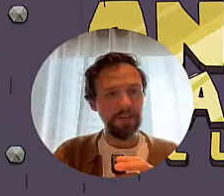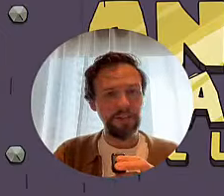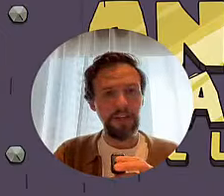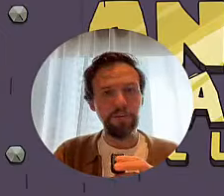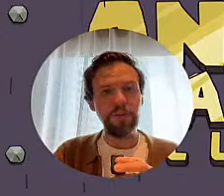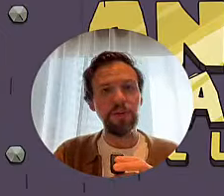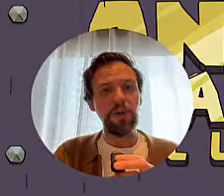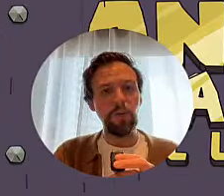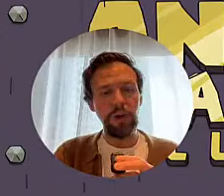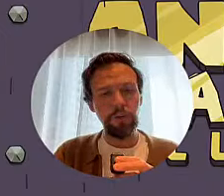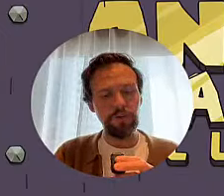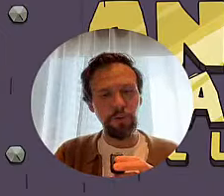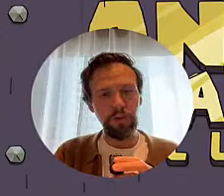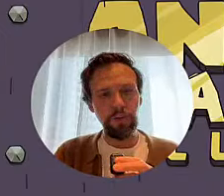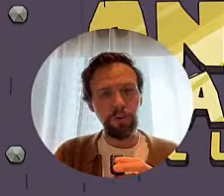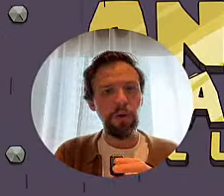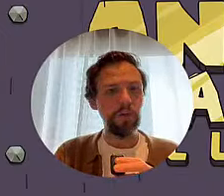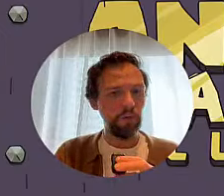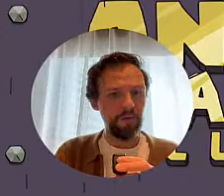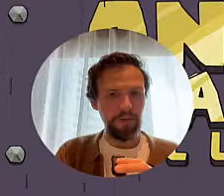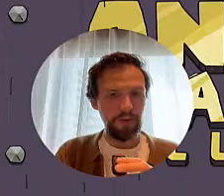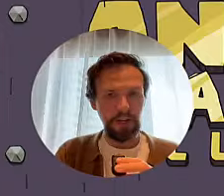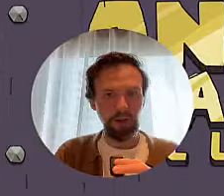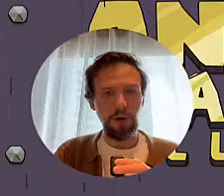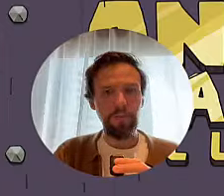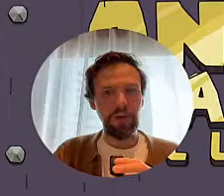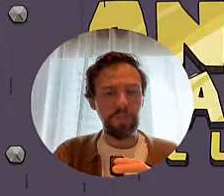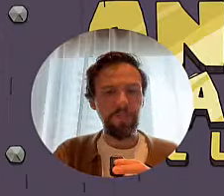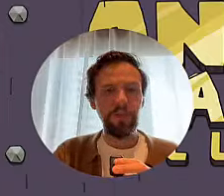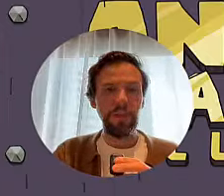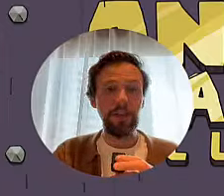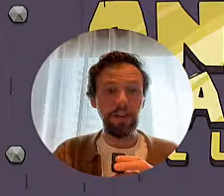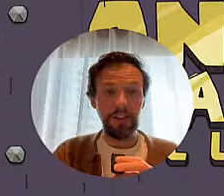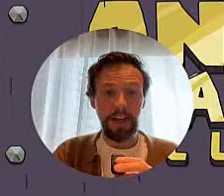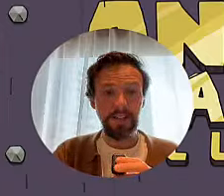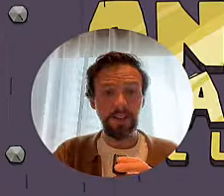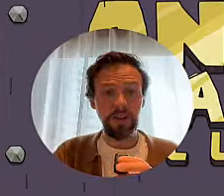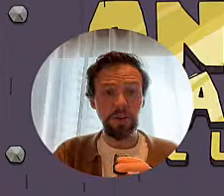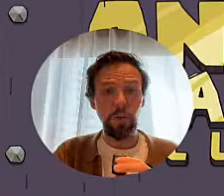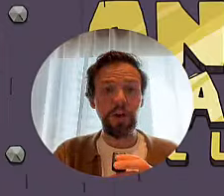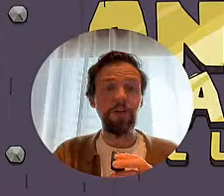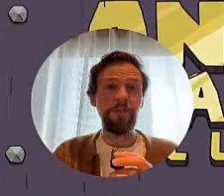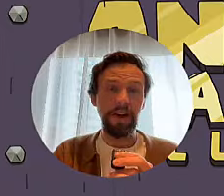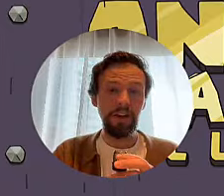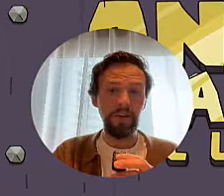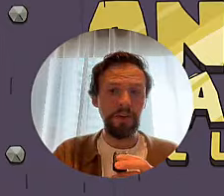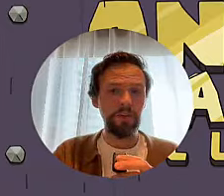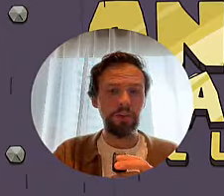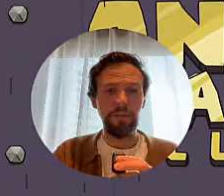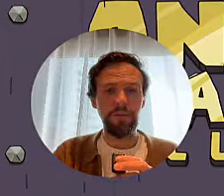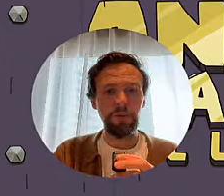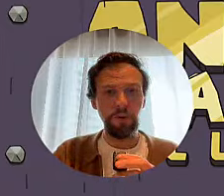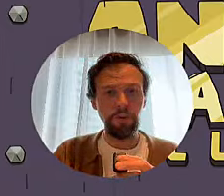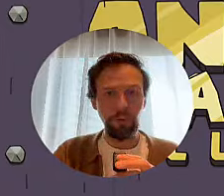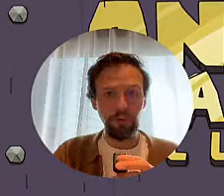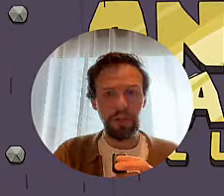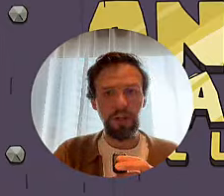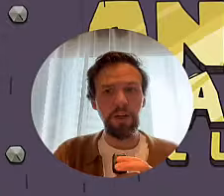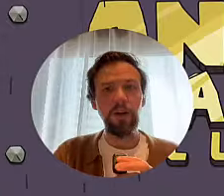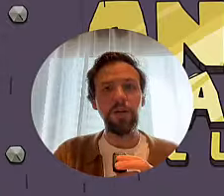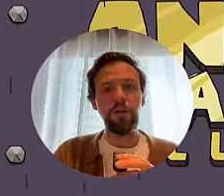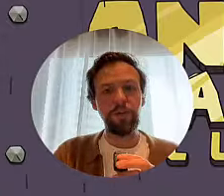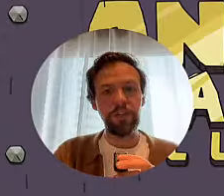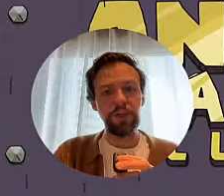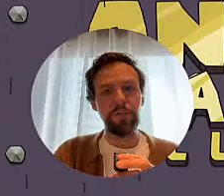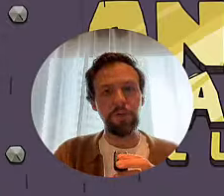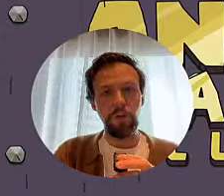those apps and games while I was fully employed with another company. Until last year, when I finally made the jump to go full